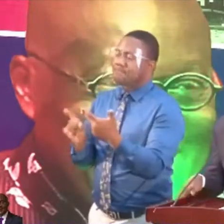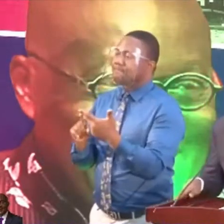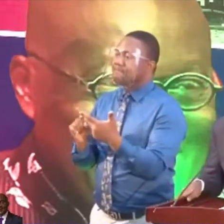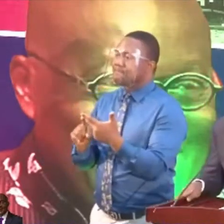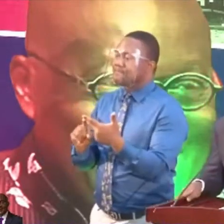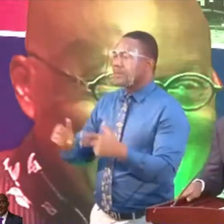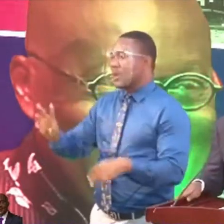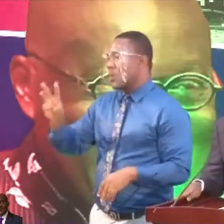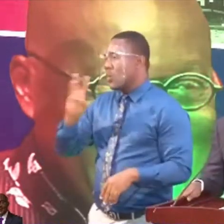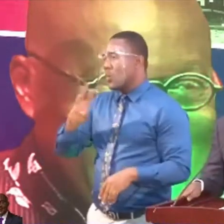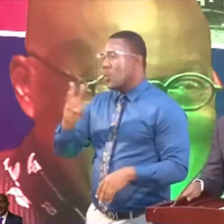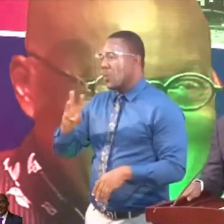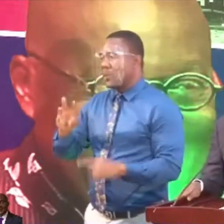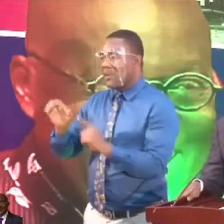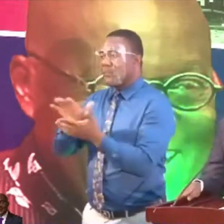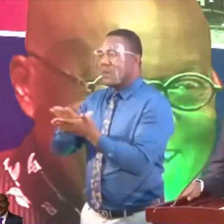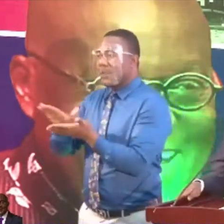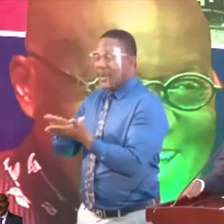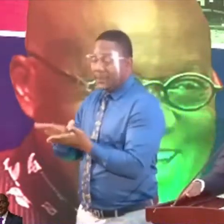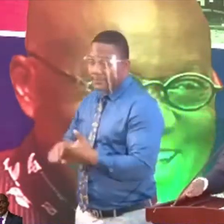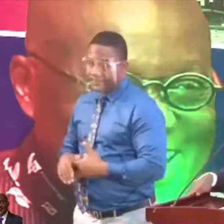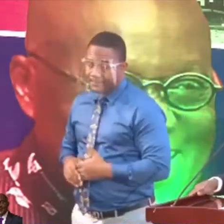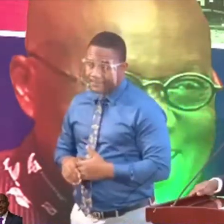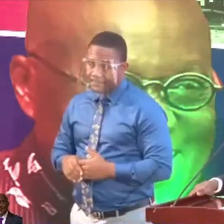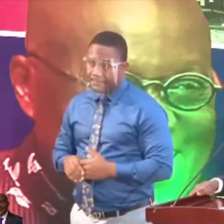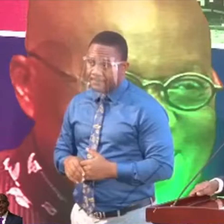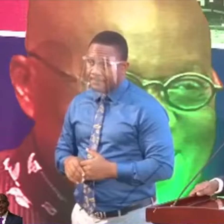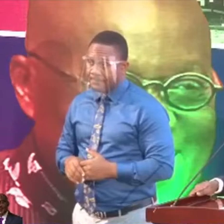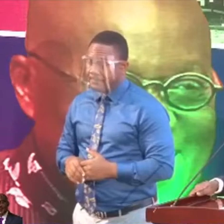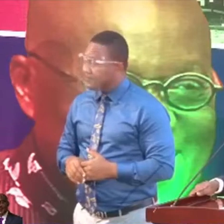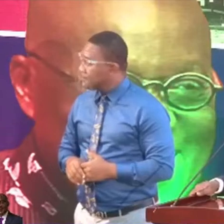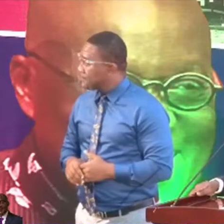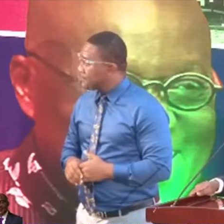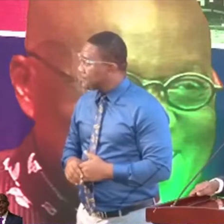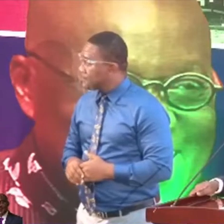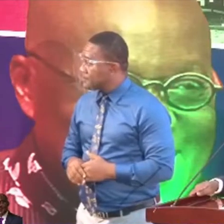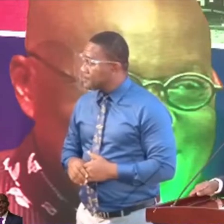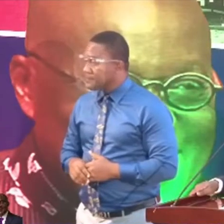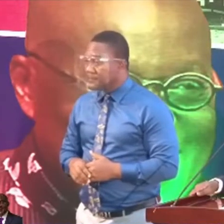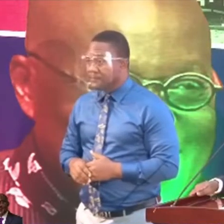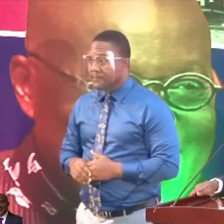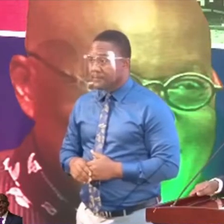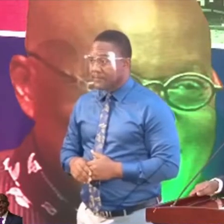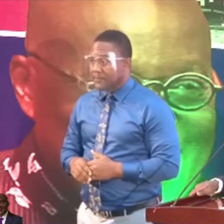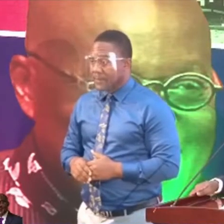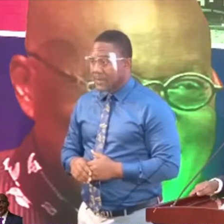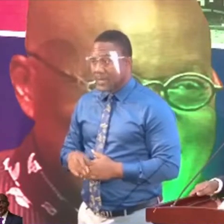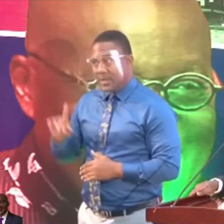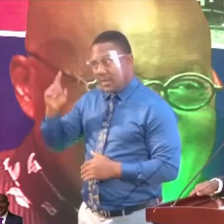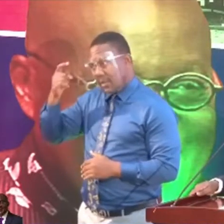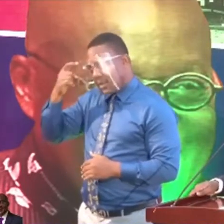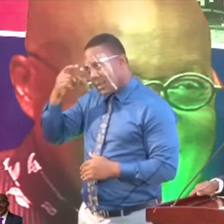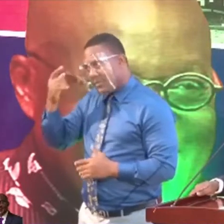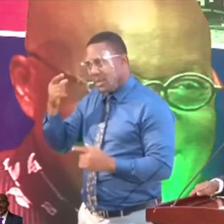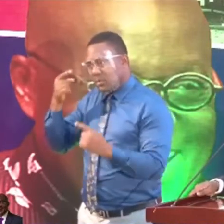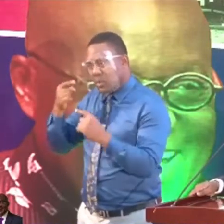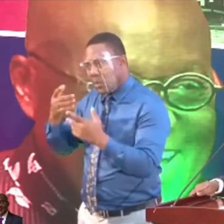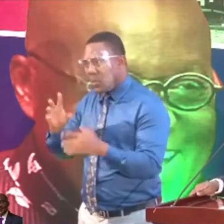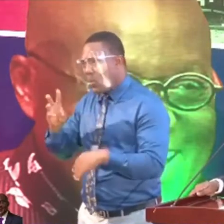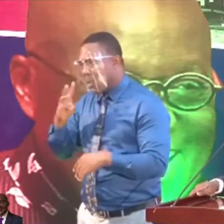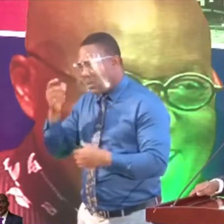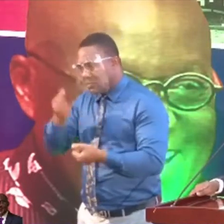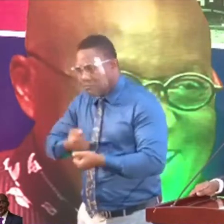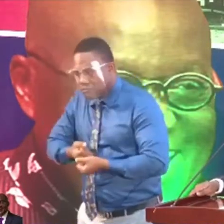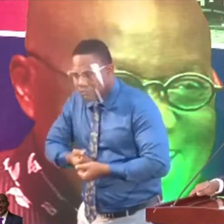and sanitation. The government's Water for All agenda, meant to accelerate the provision of